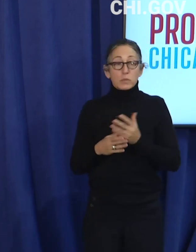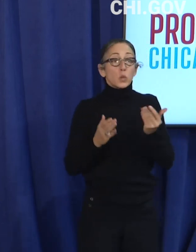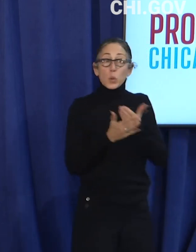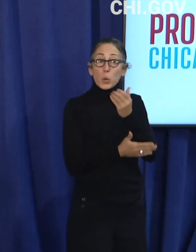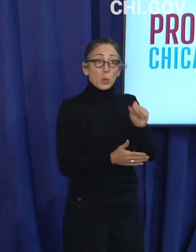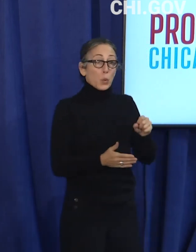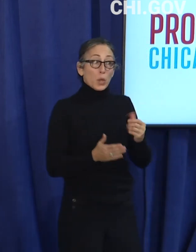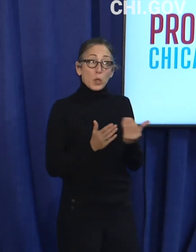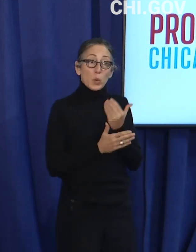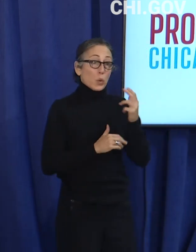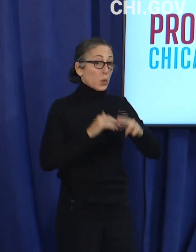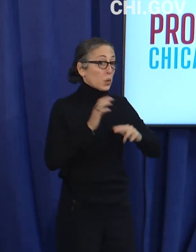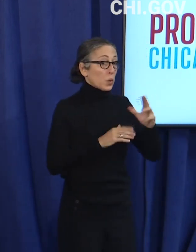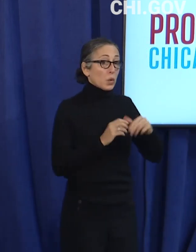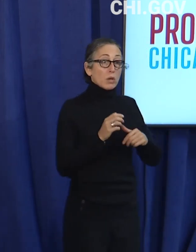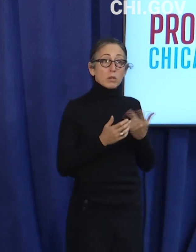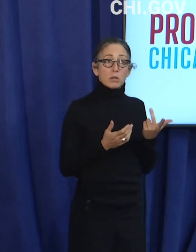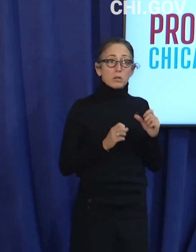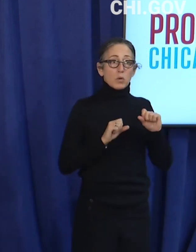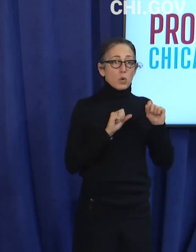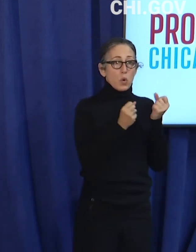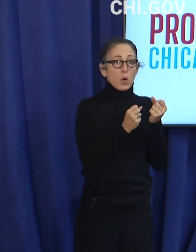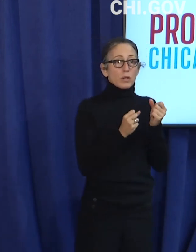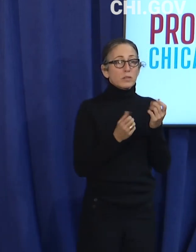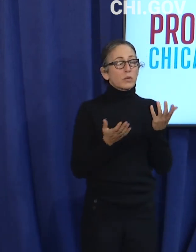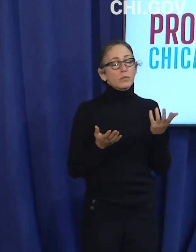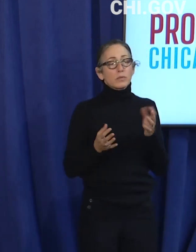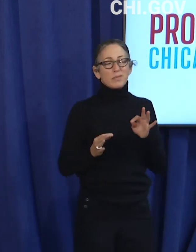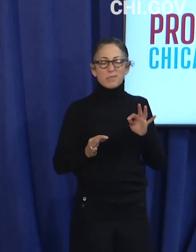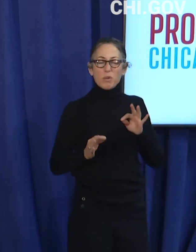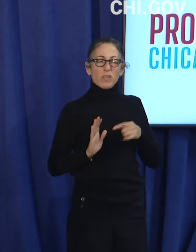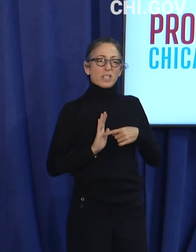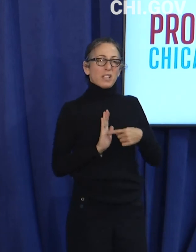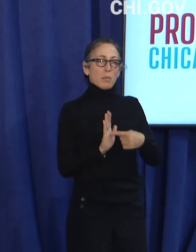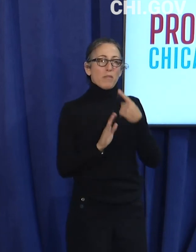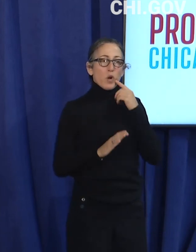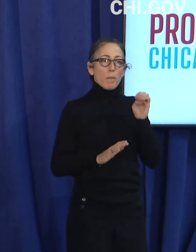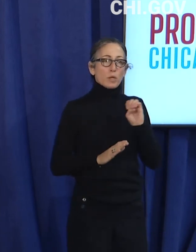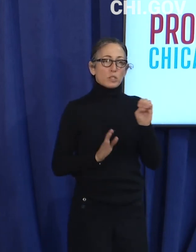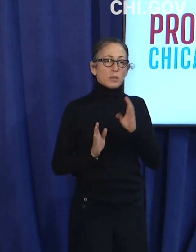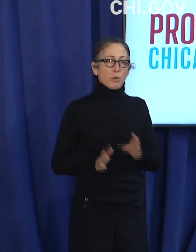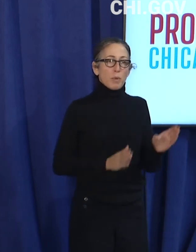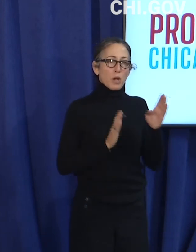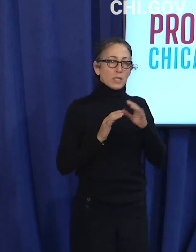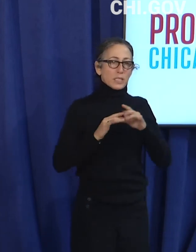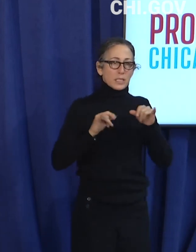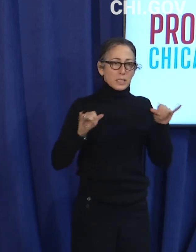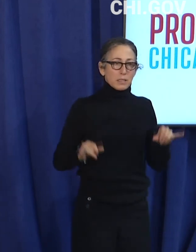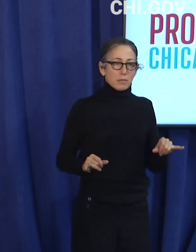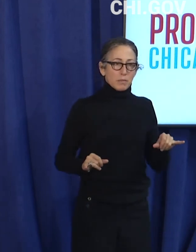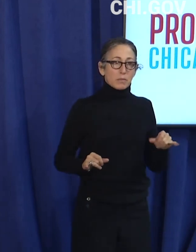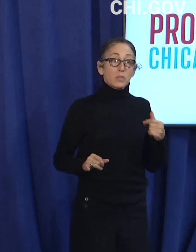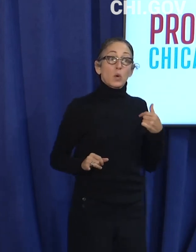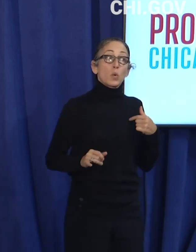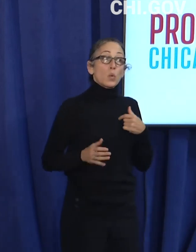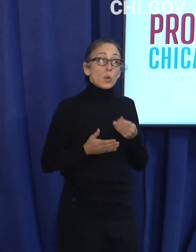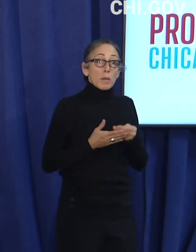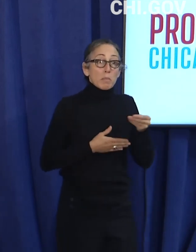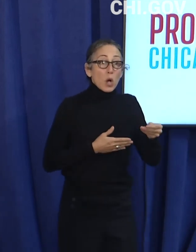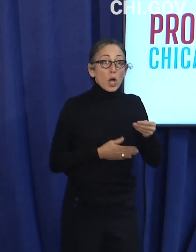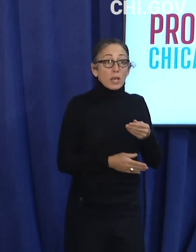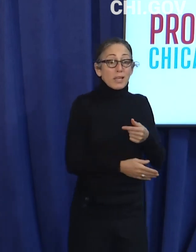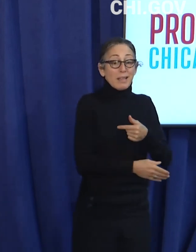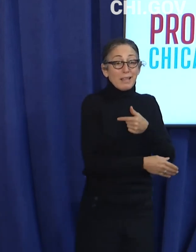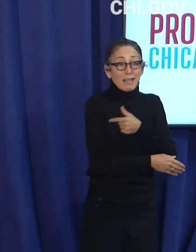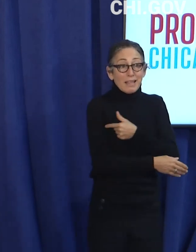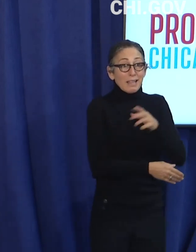So cold storage was not something, this is an example, our emergency preparedness program starting way back in the spring. We bought a lot of needles and